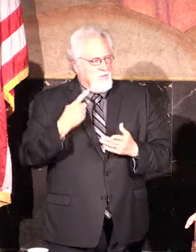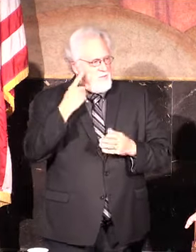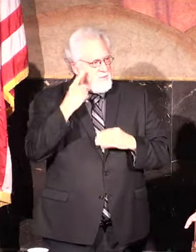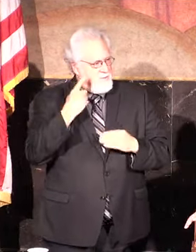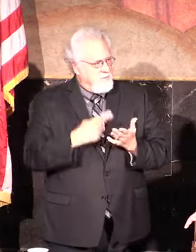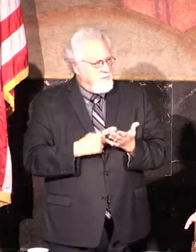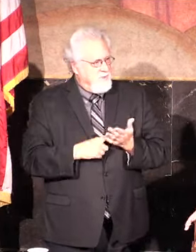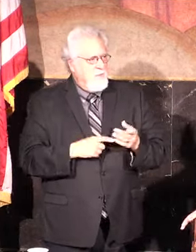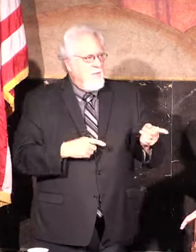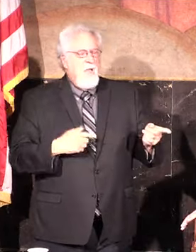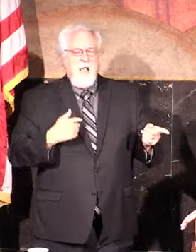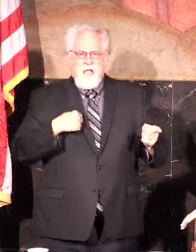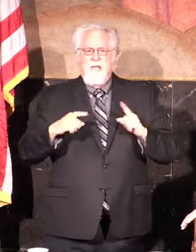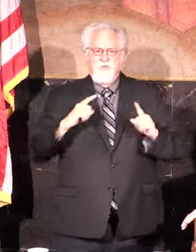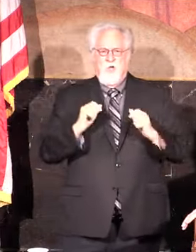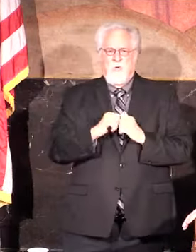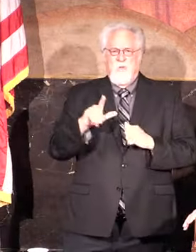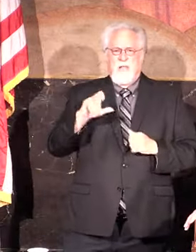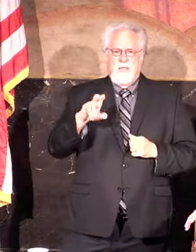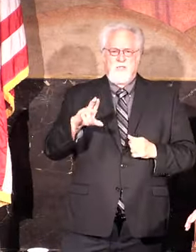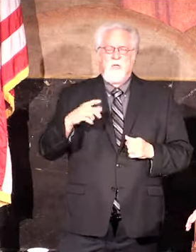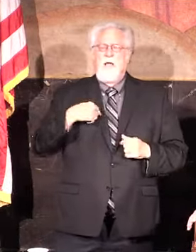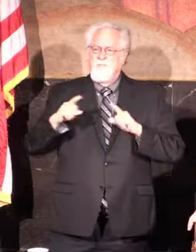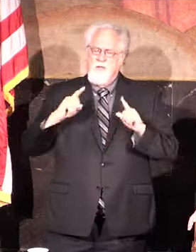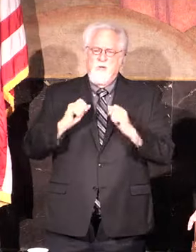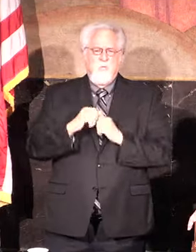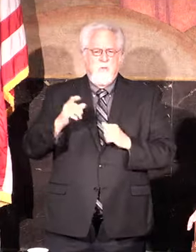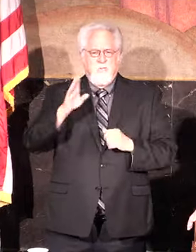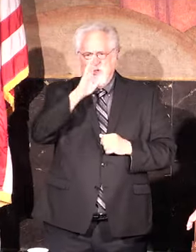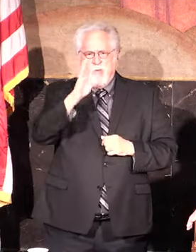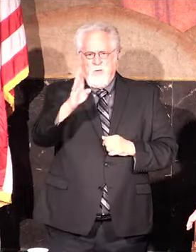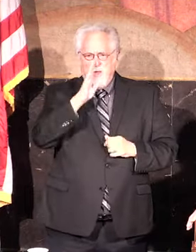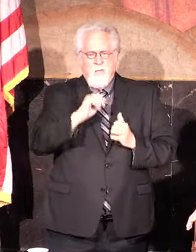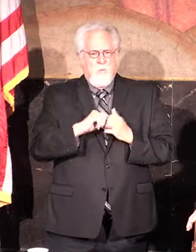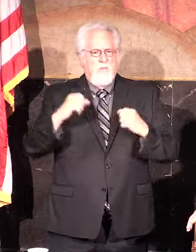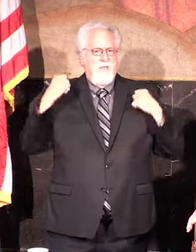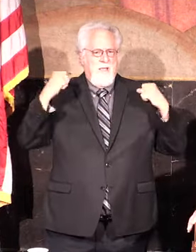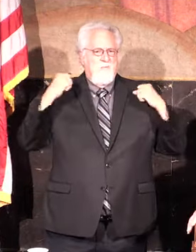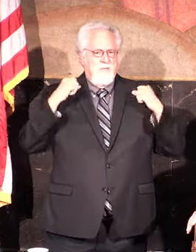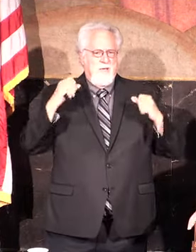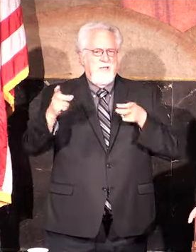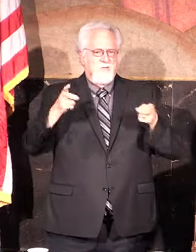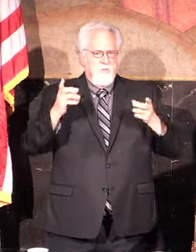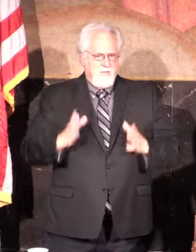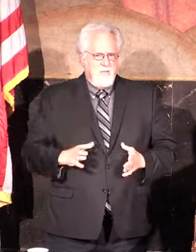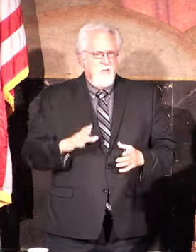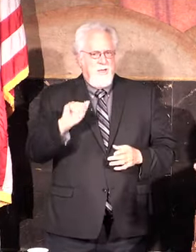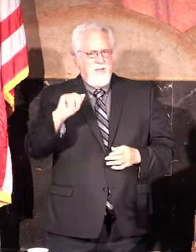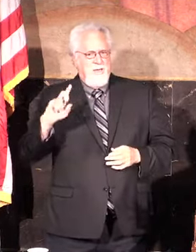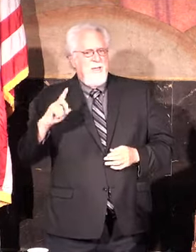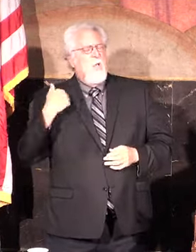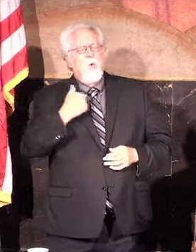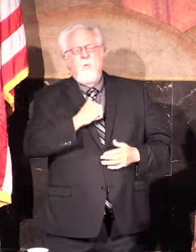it. No, I have. So I've had conversations directly with the athletic director. And look, we all